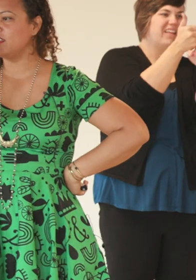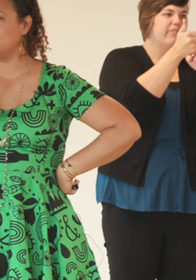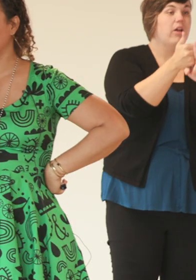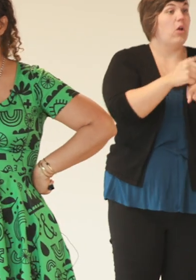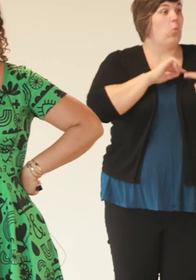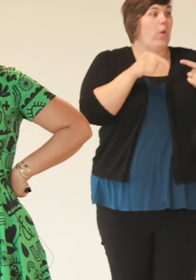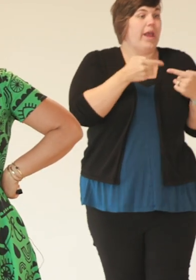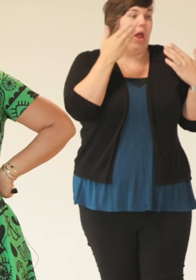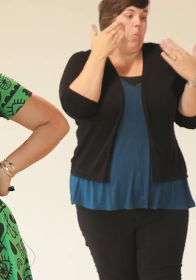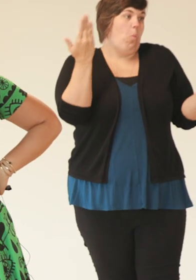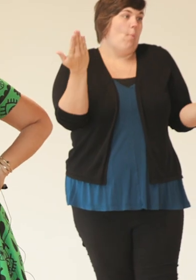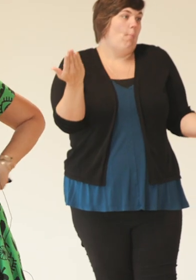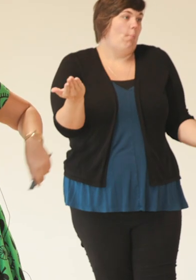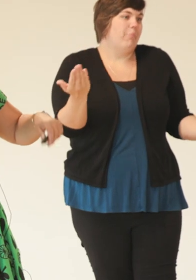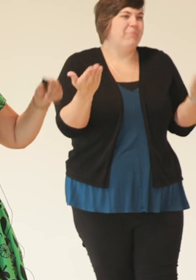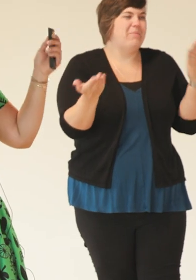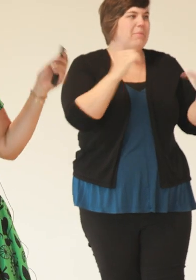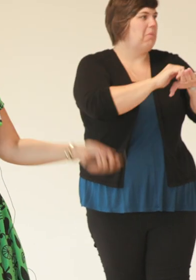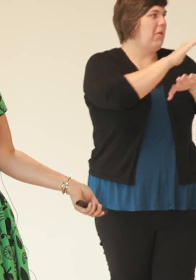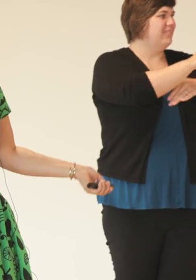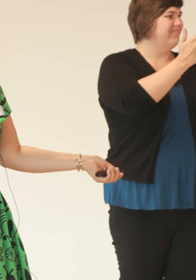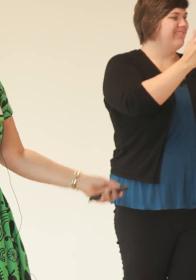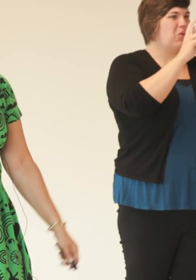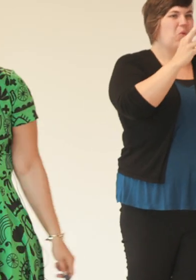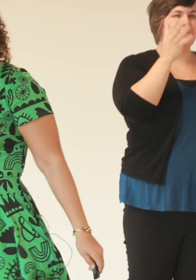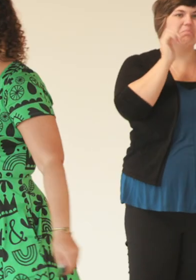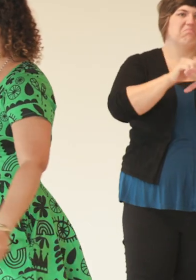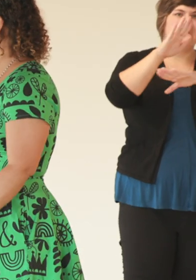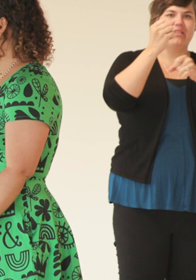tell you when. And maybe you will get it when you need it the most.